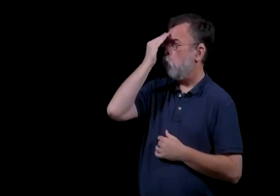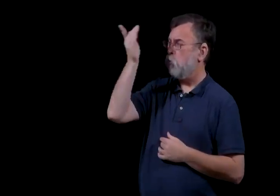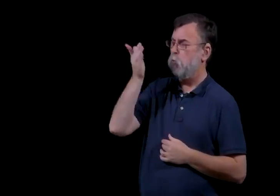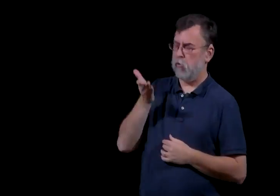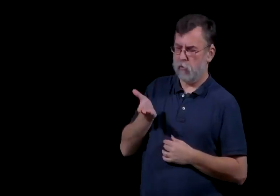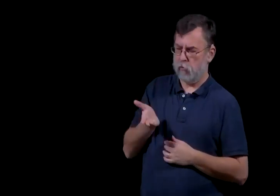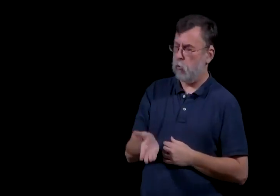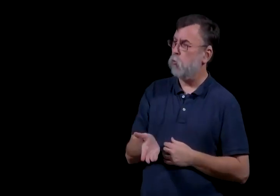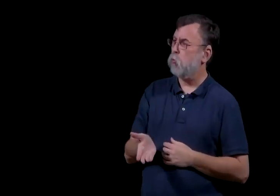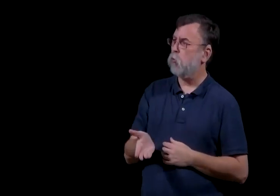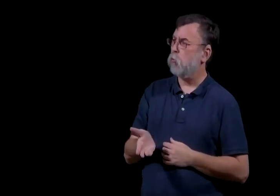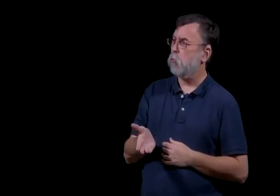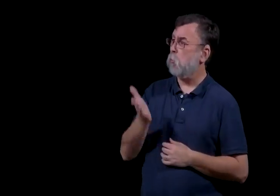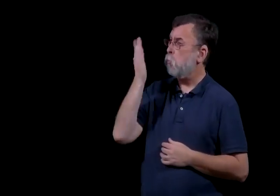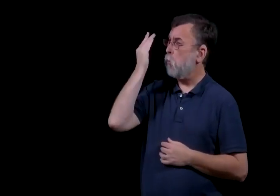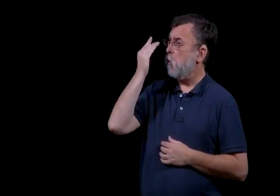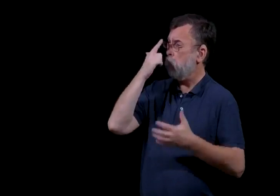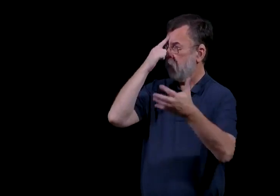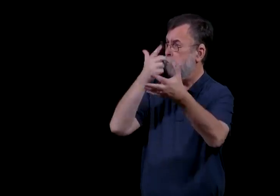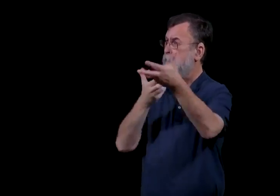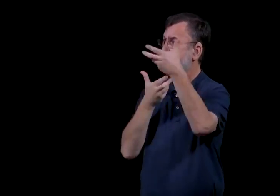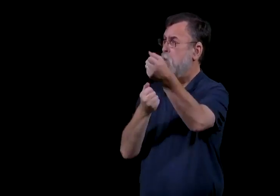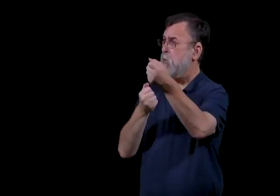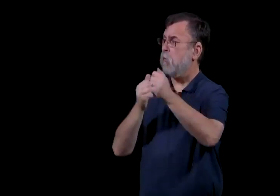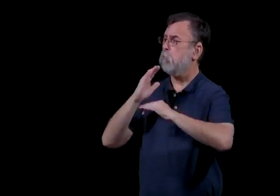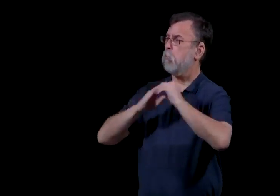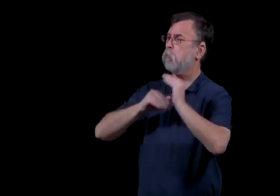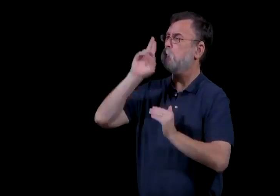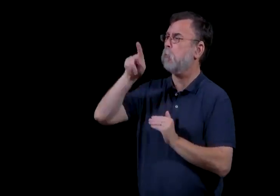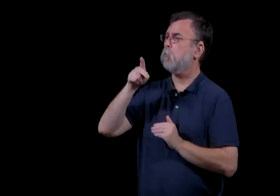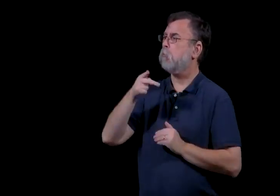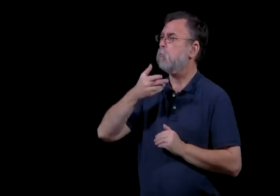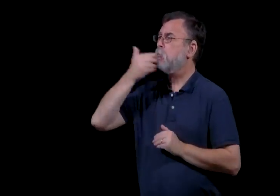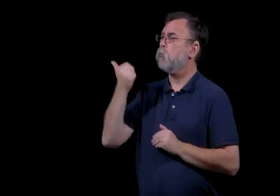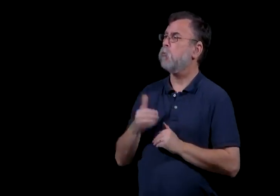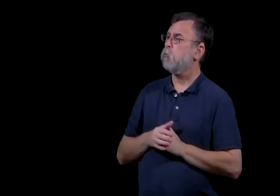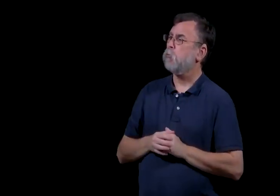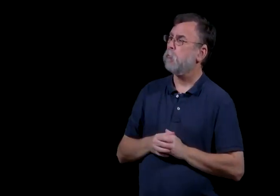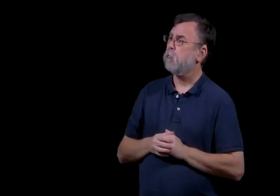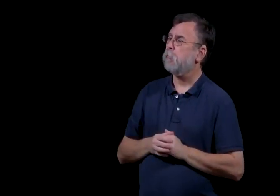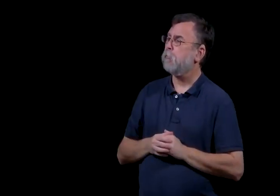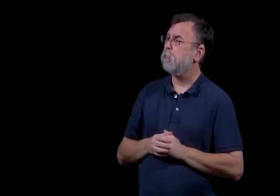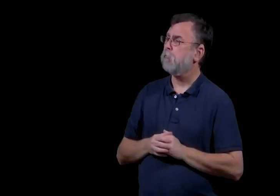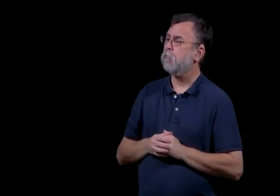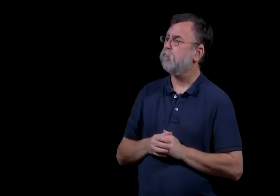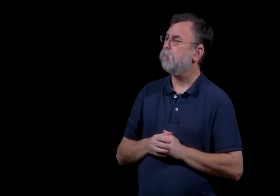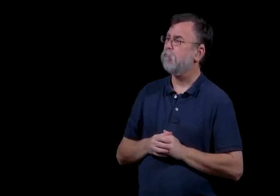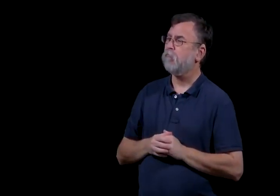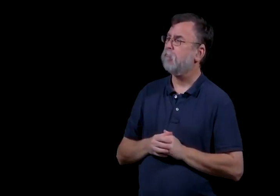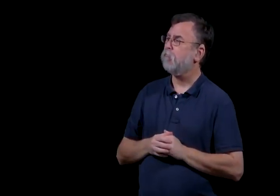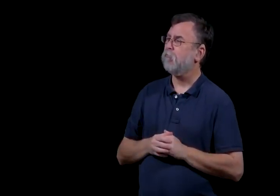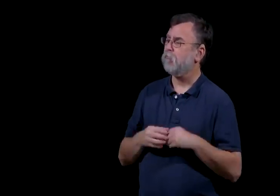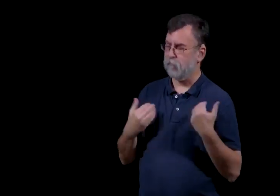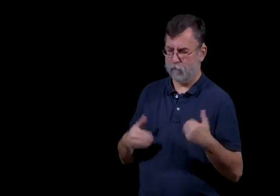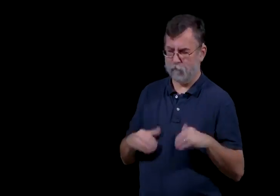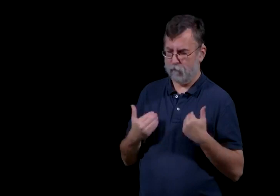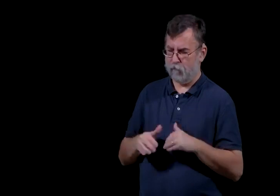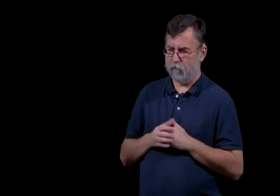Cause them to feel your presence there, that they know for sure, without a doubt, that you're with them, and that they would continue to trust